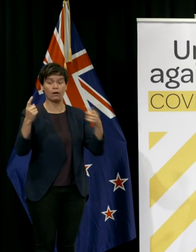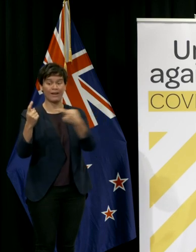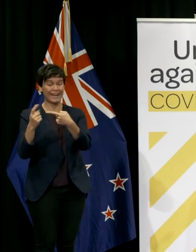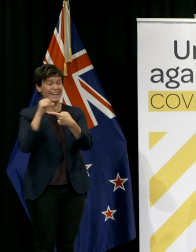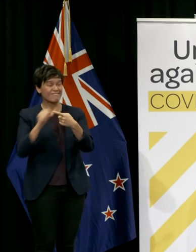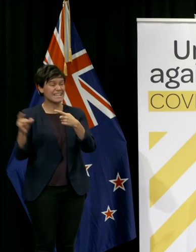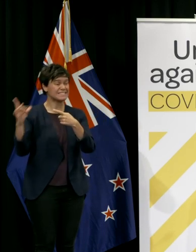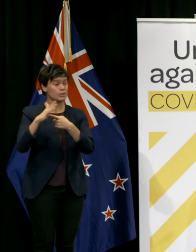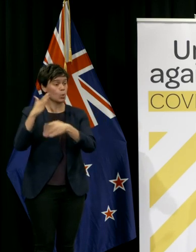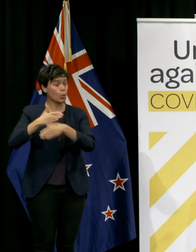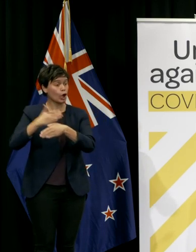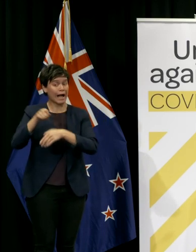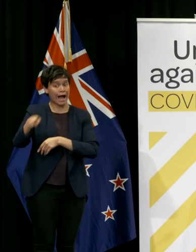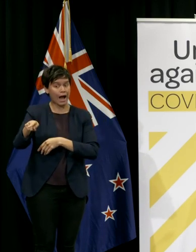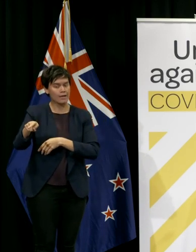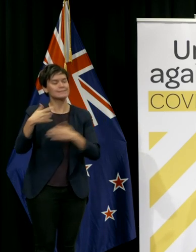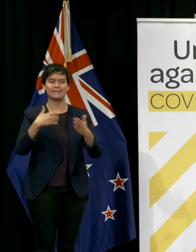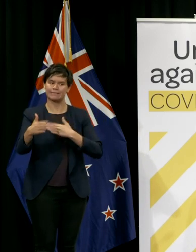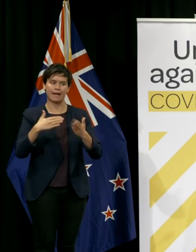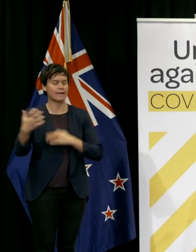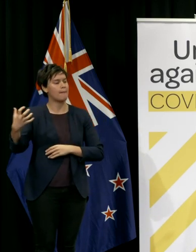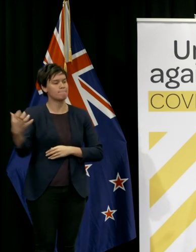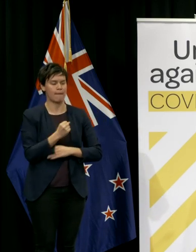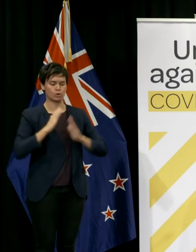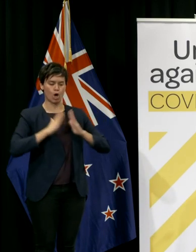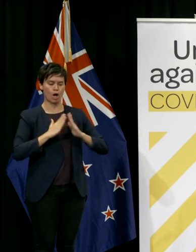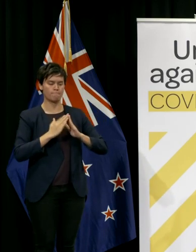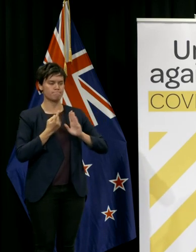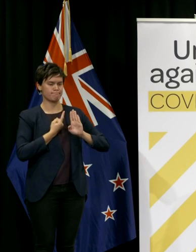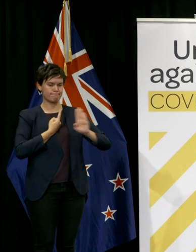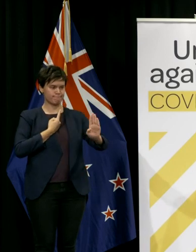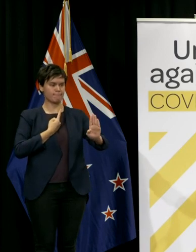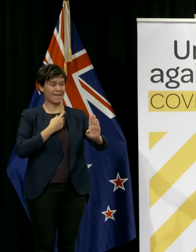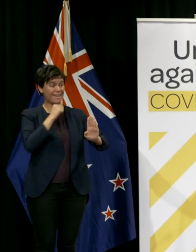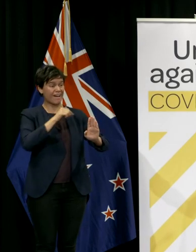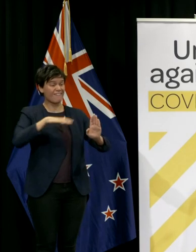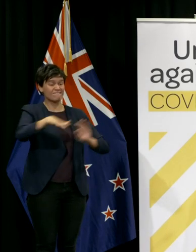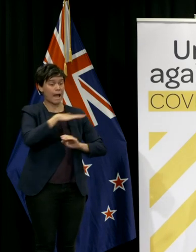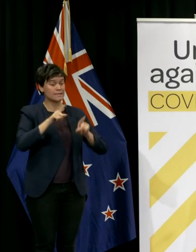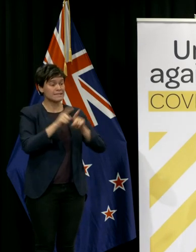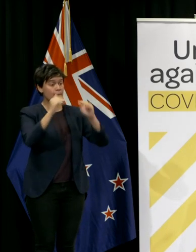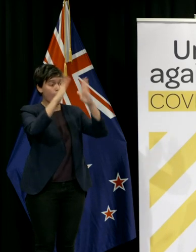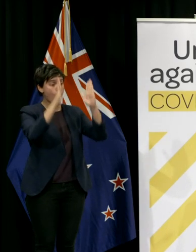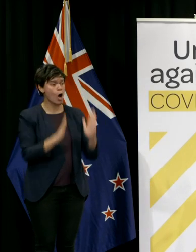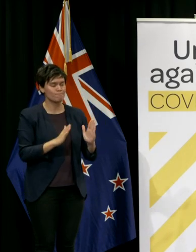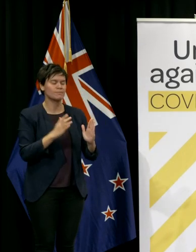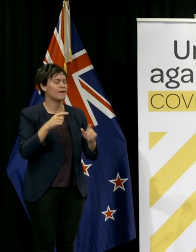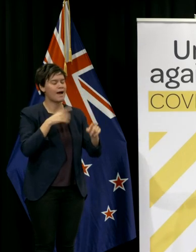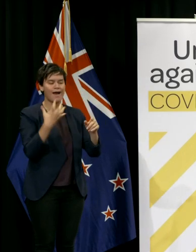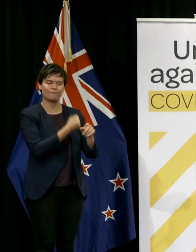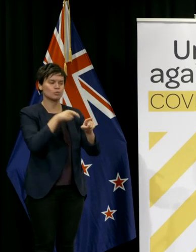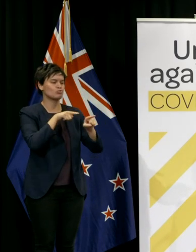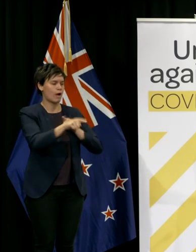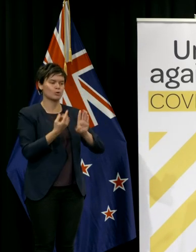contact, even within their home arrangements, they should be distancing from family members, and if they become symptomatic, would